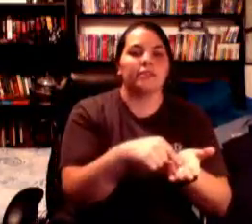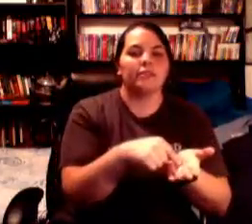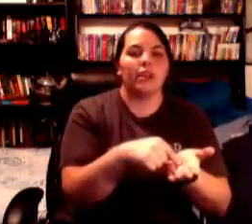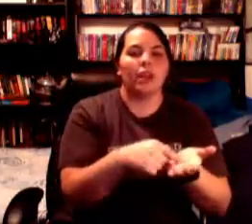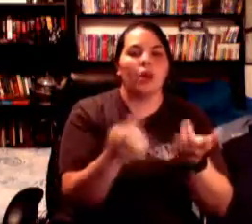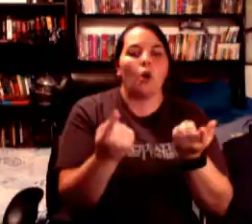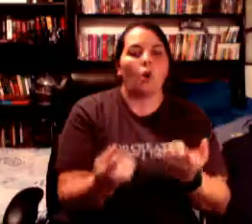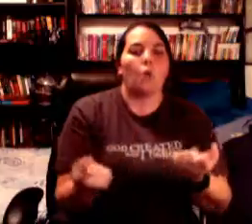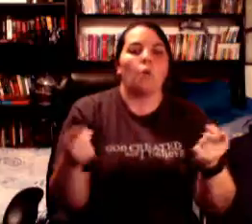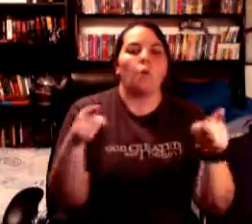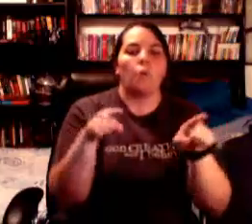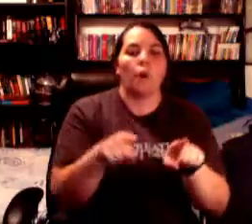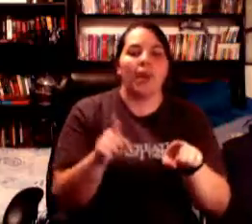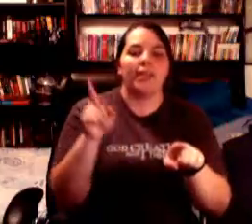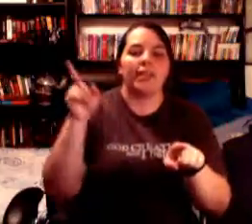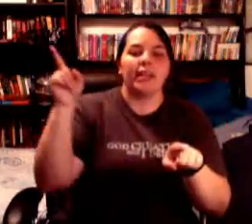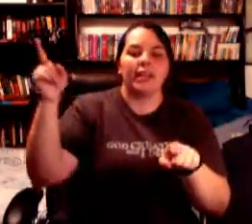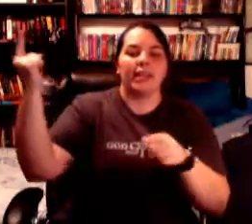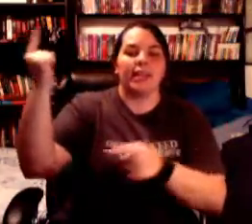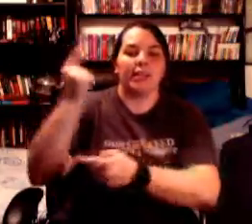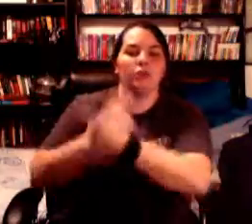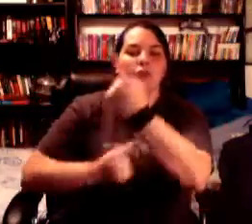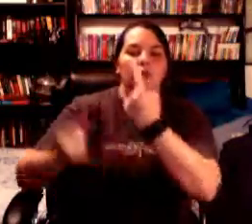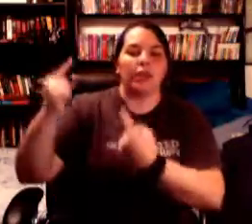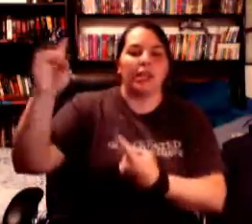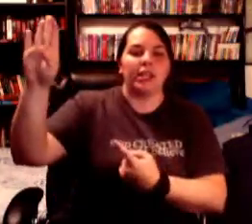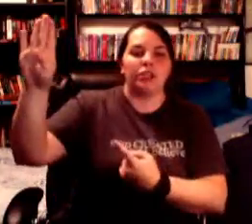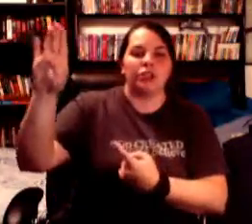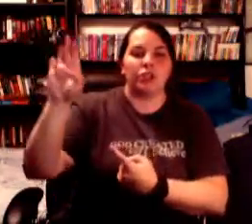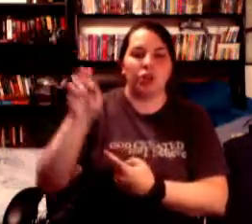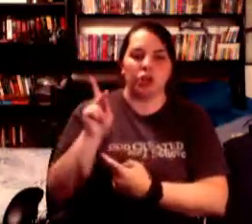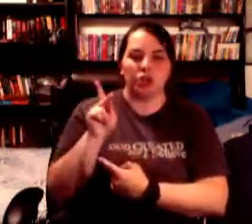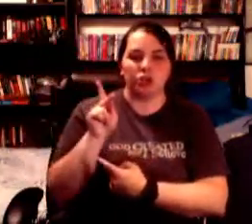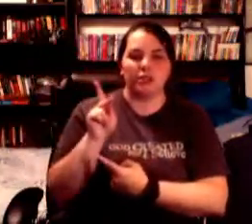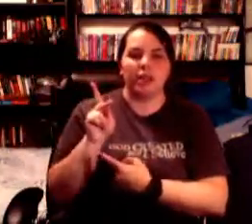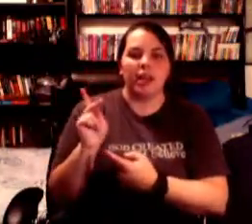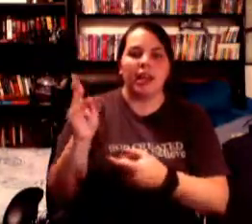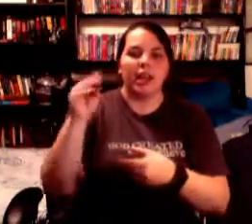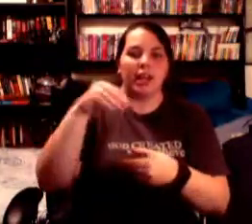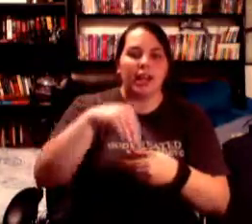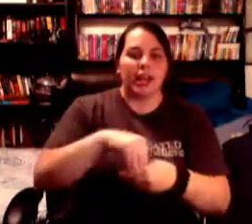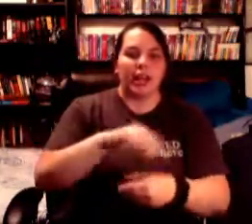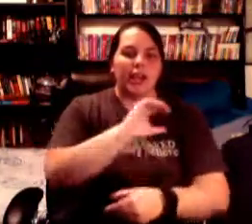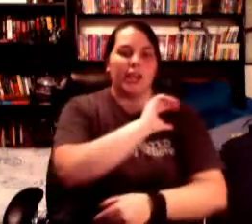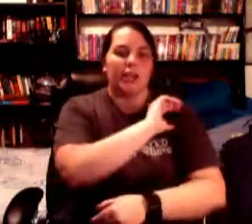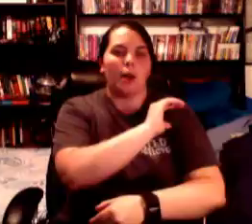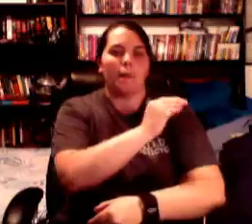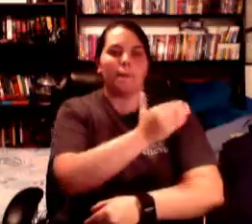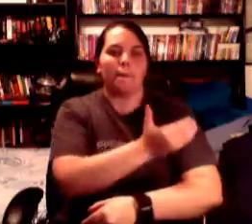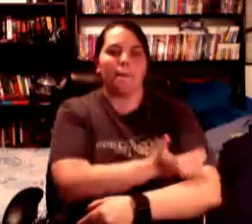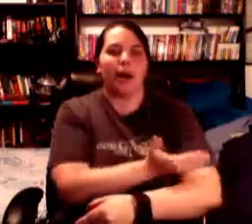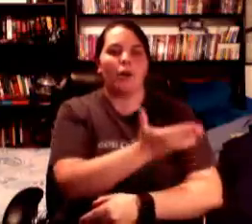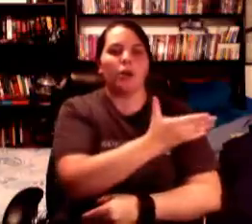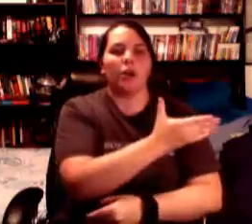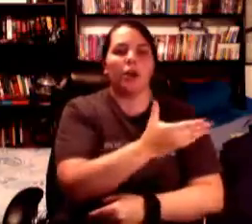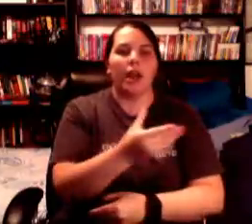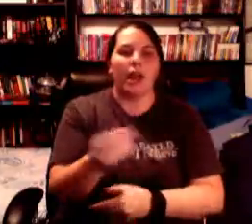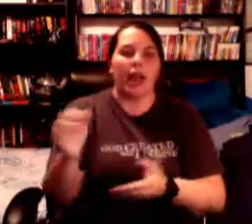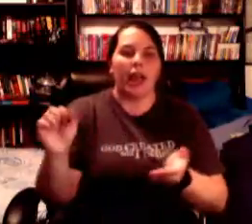this. When he returns in power